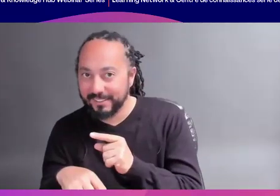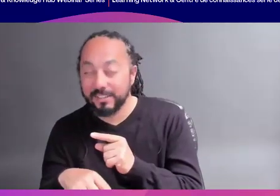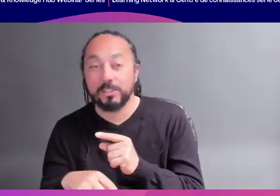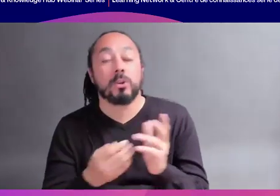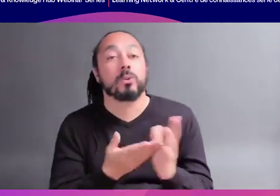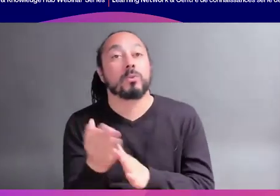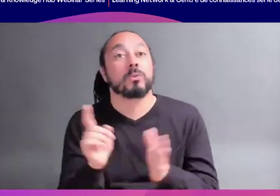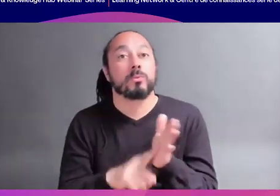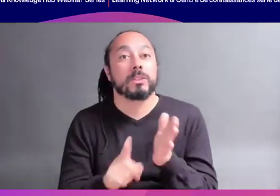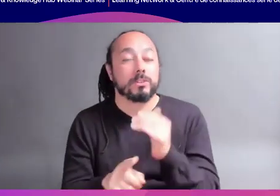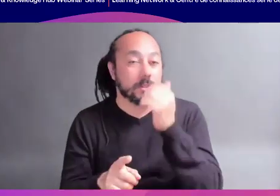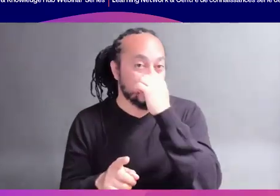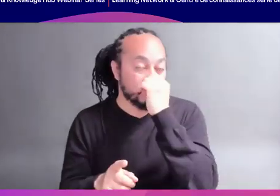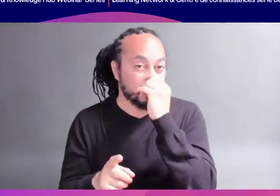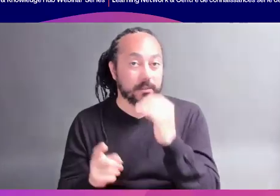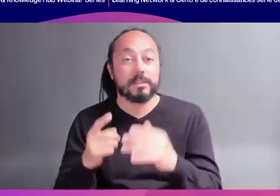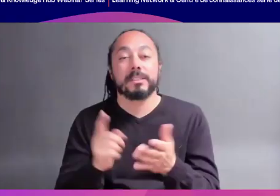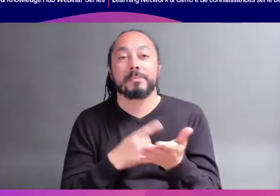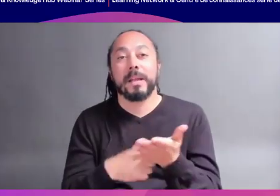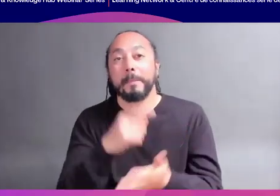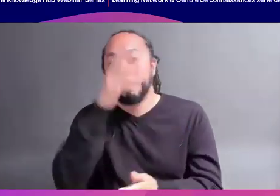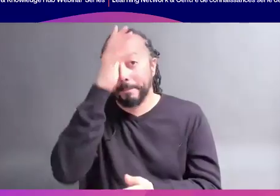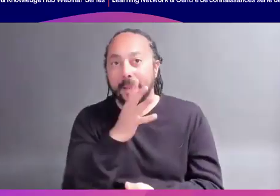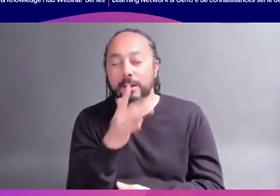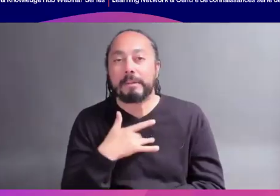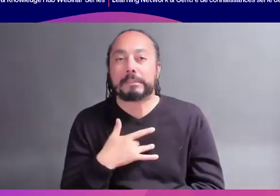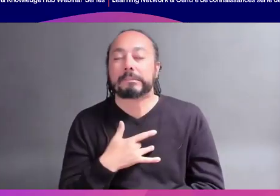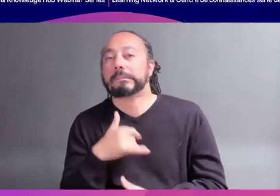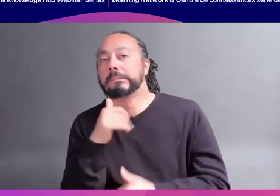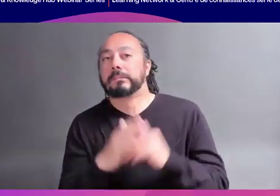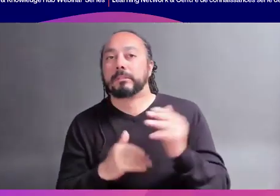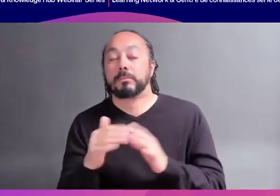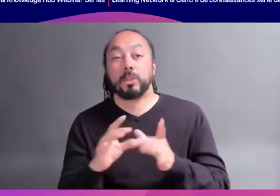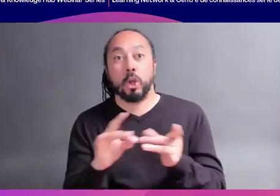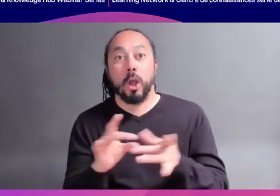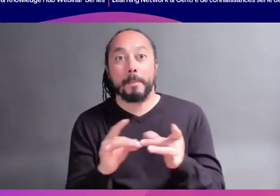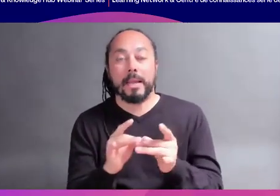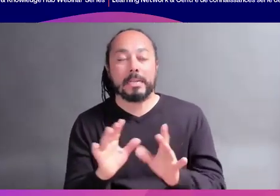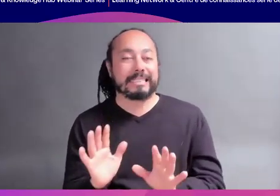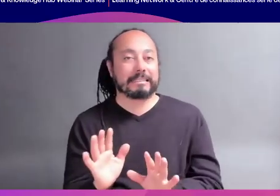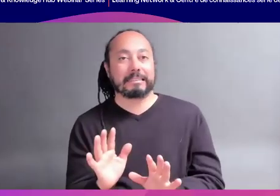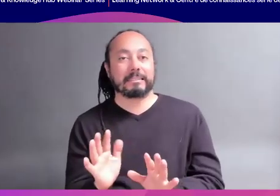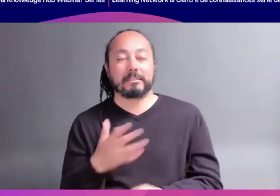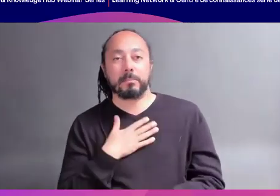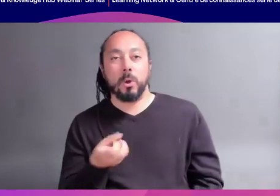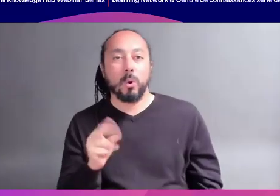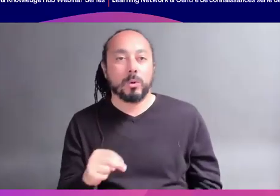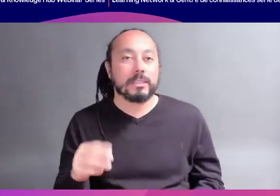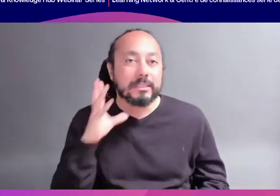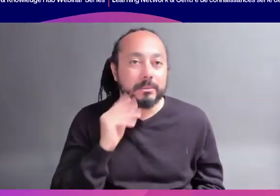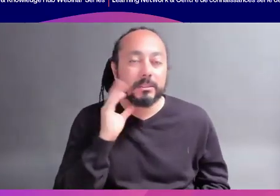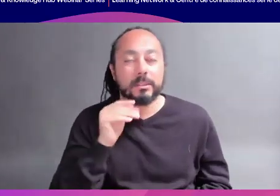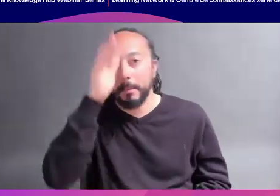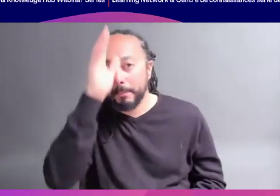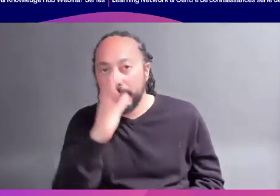was that parents sometimes felt a bit uncomfortable having their name attached to comments related to their own experiences around parenting or